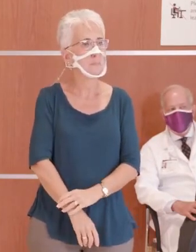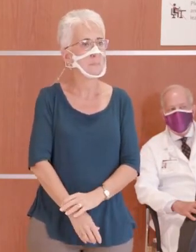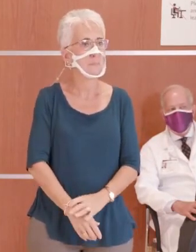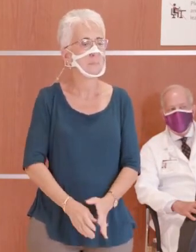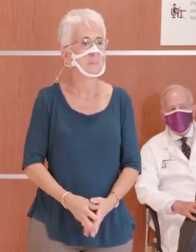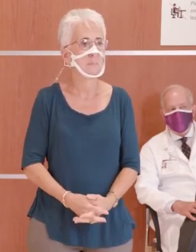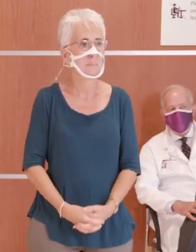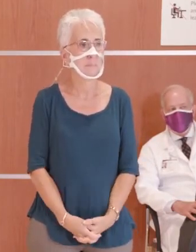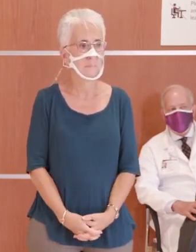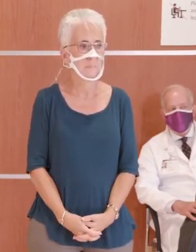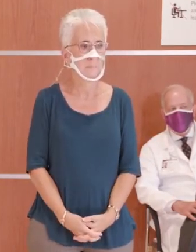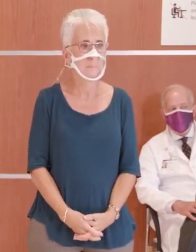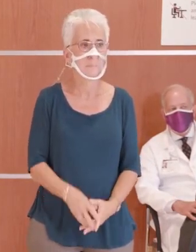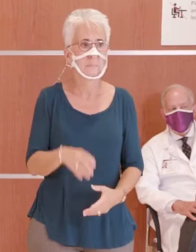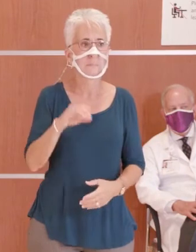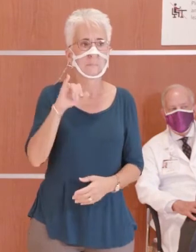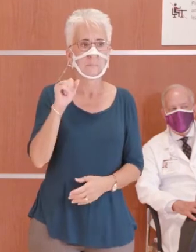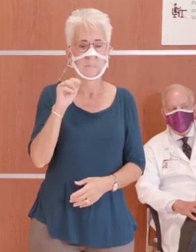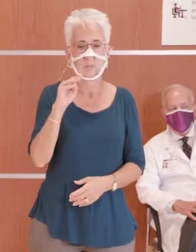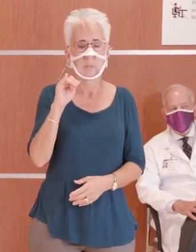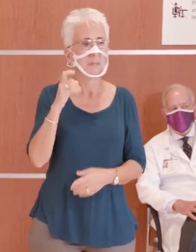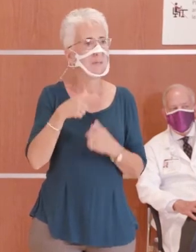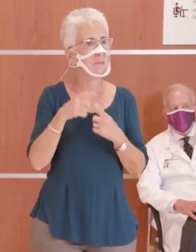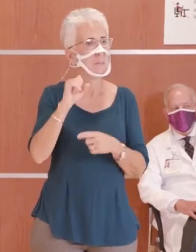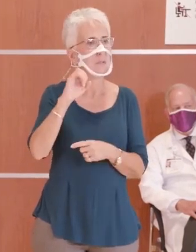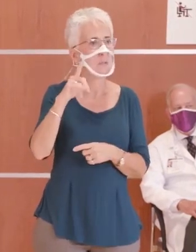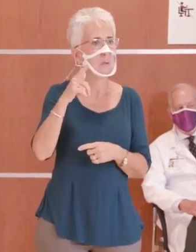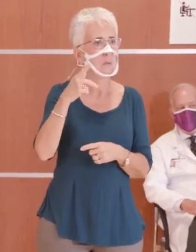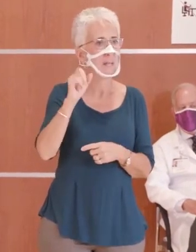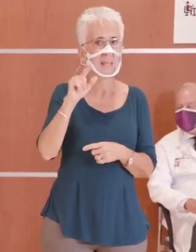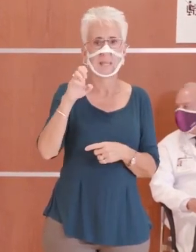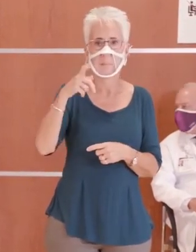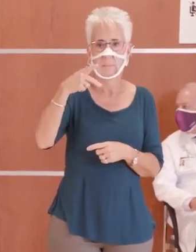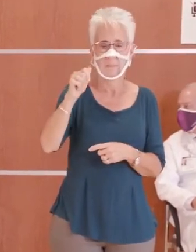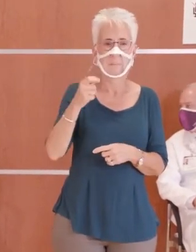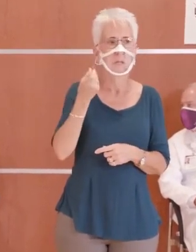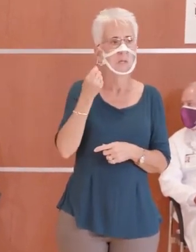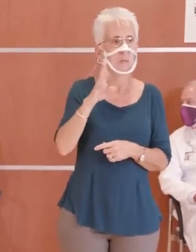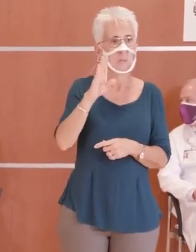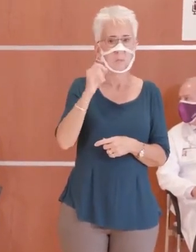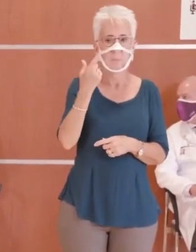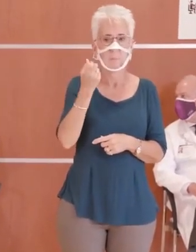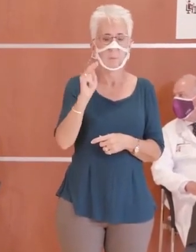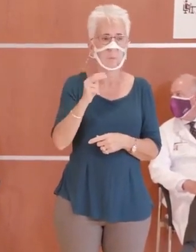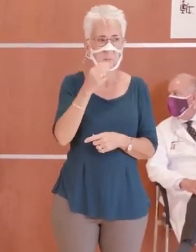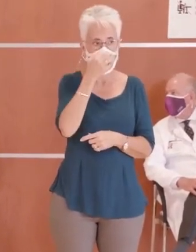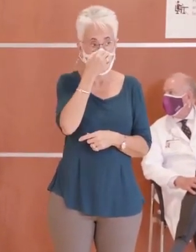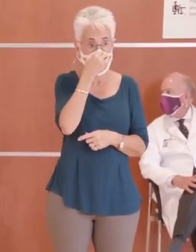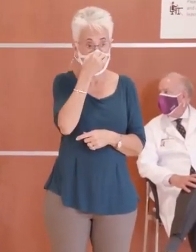Hi, I'm Jamie Martinez from Spotlight, PA. My question is actually for Dr. Bogan.